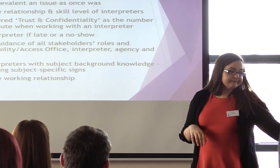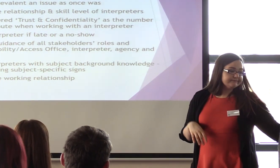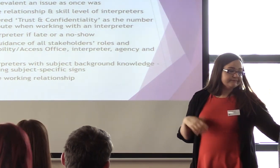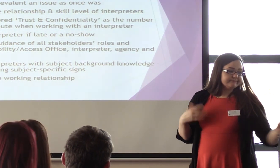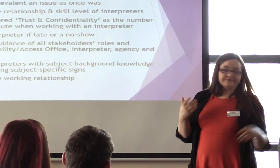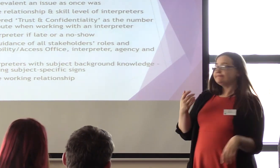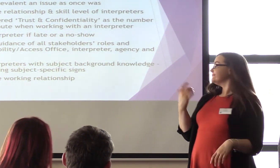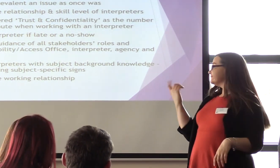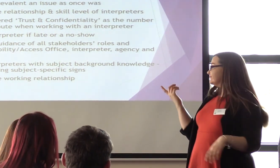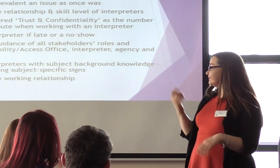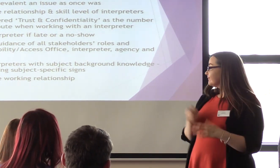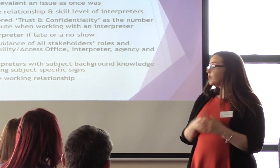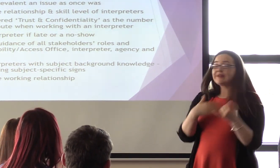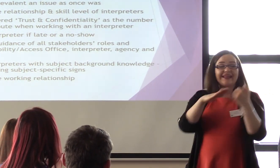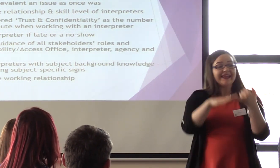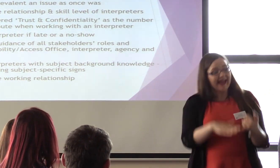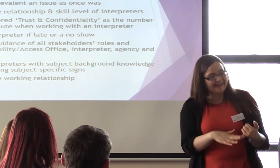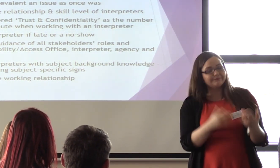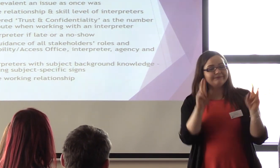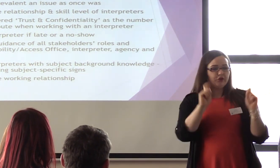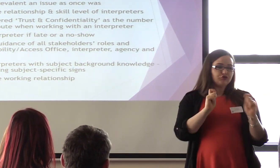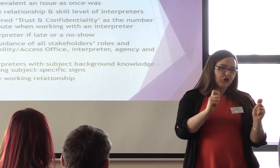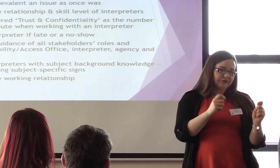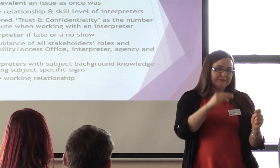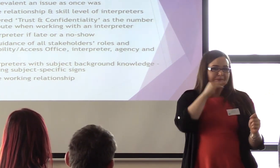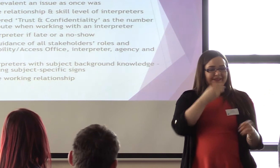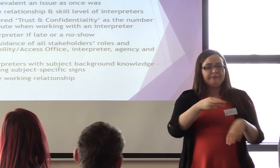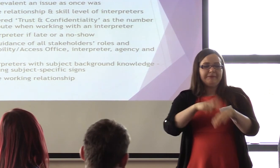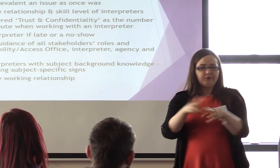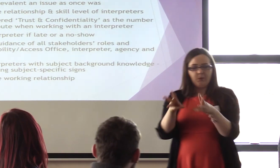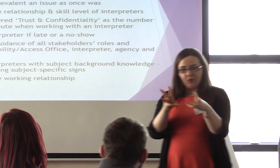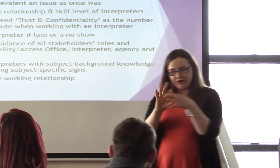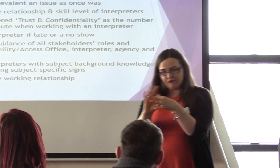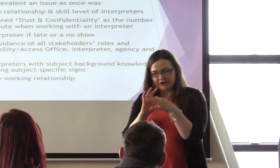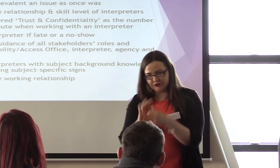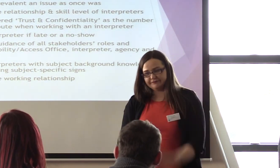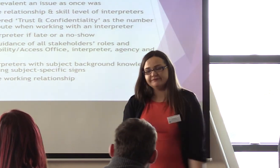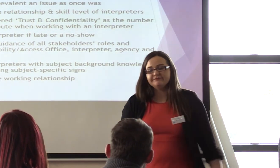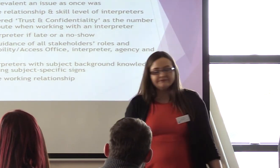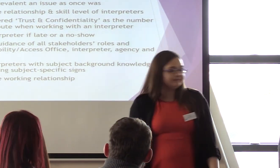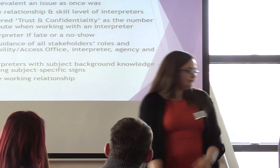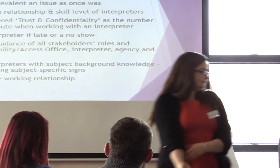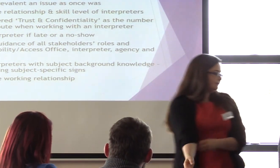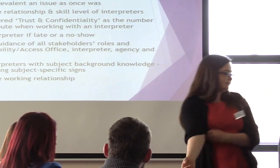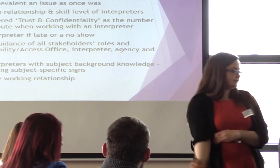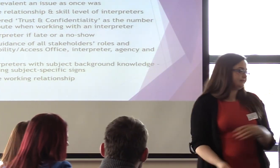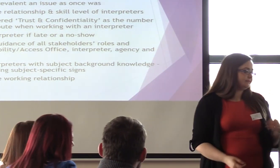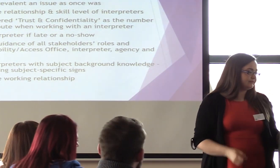really enhances that experience. And then lastly, trust, in terms of trust leads